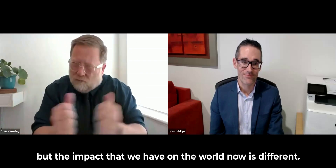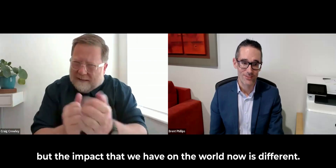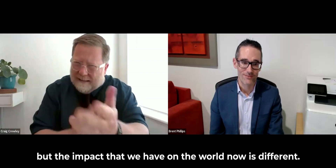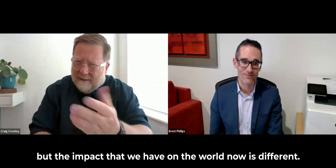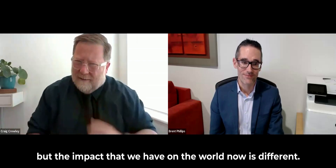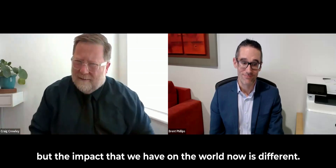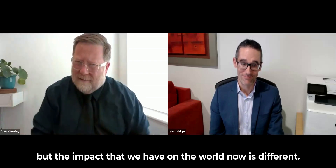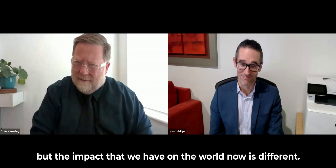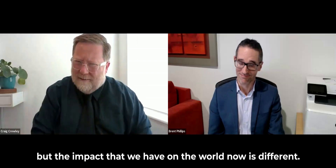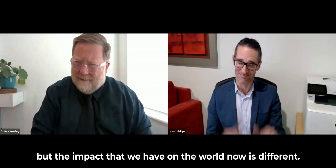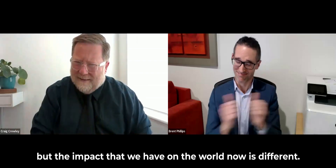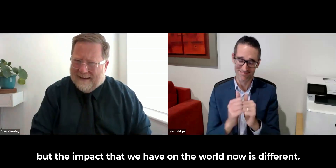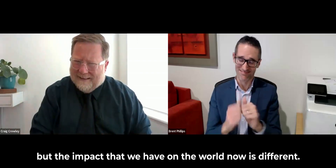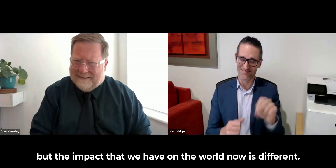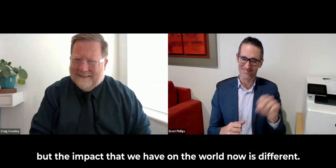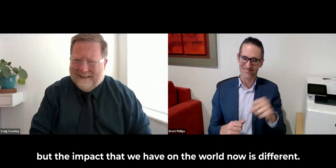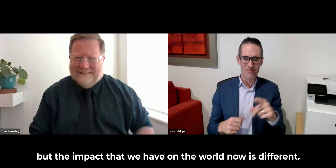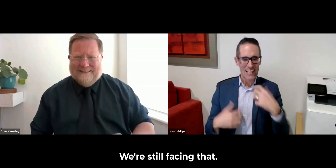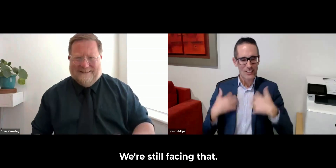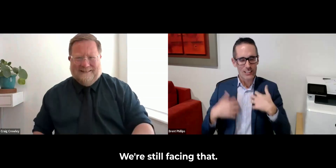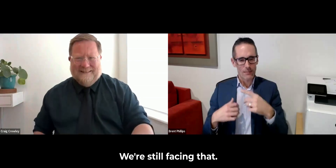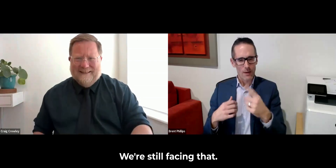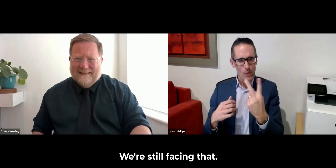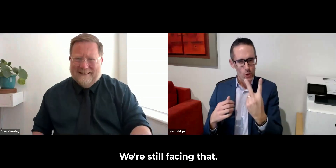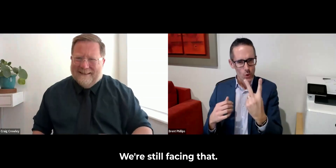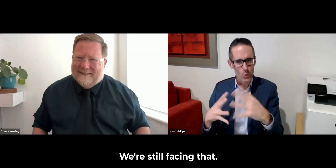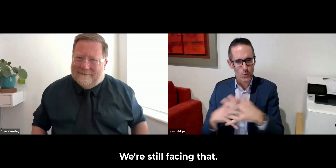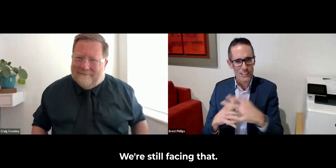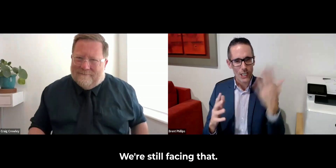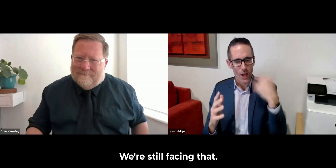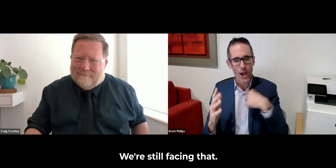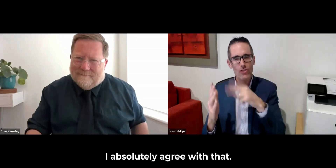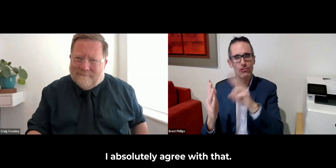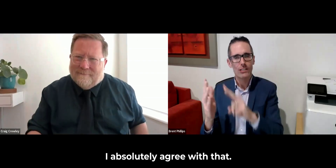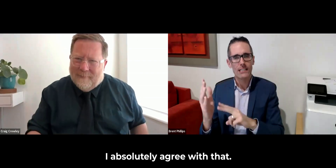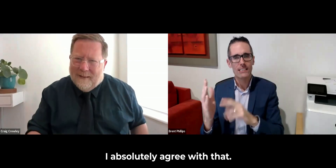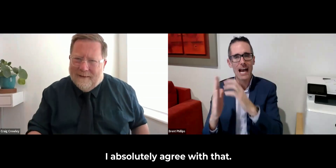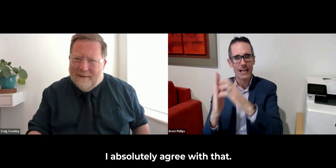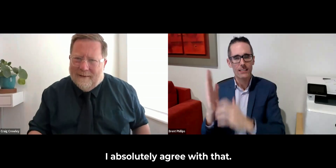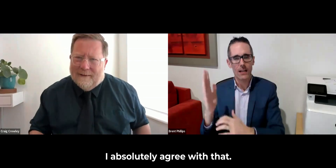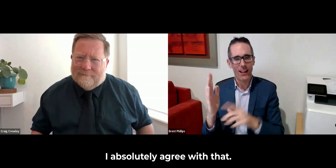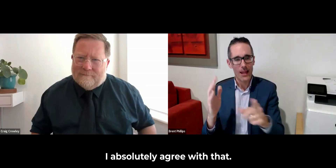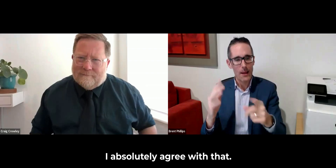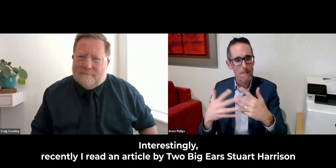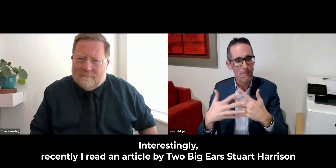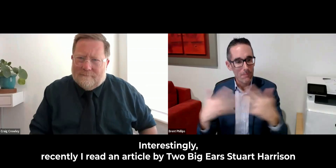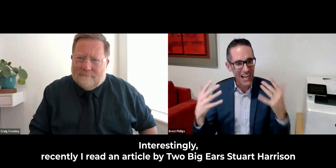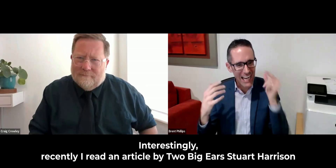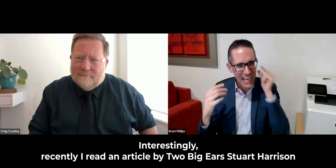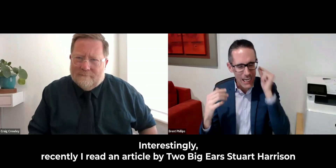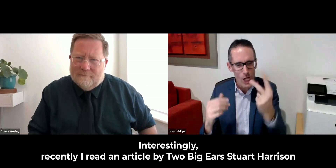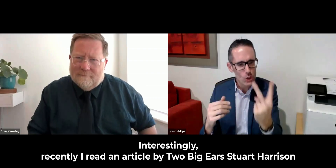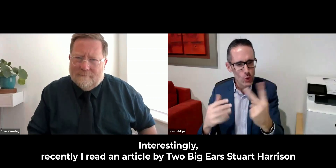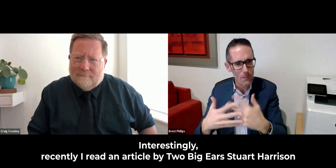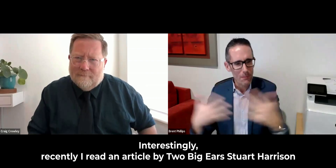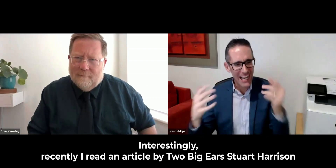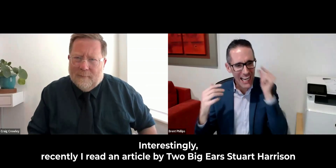on the world now is different. We're still facing that. I absolutely agree with that. Interestingly, recently I read an